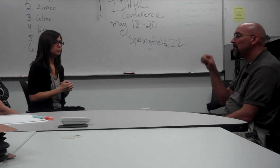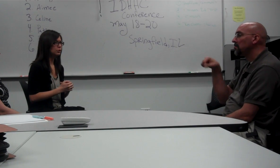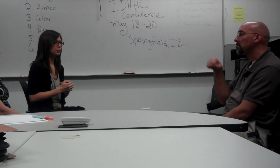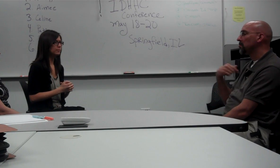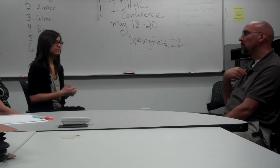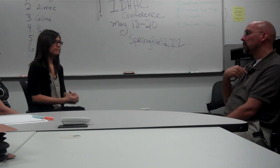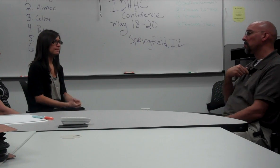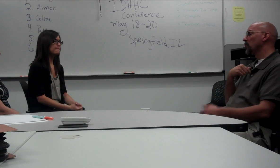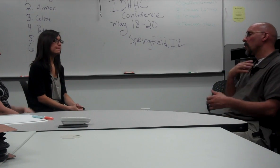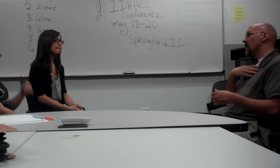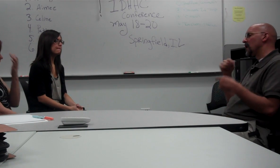Sure.